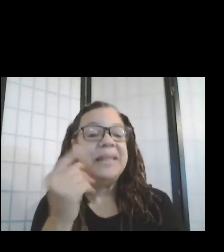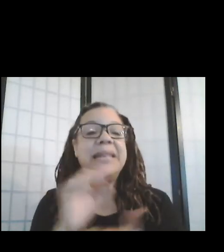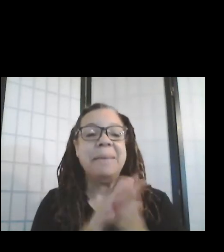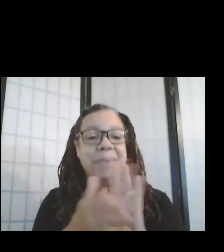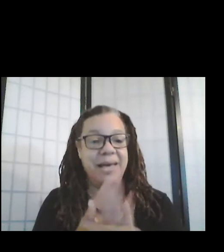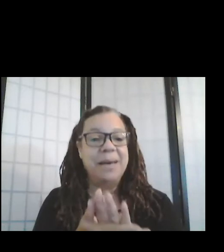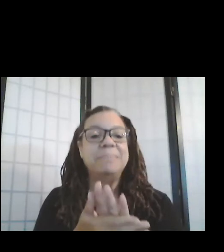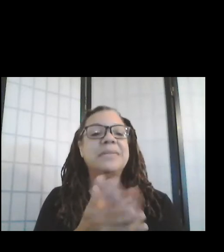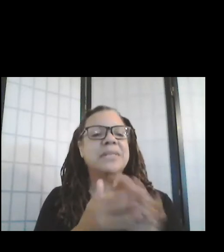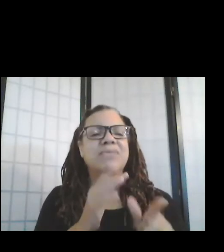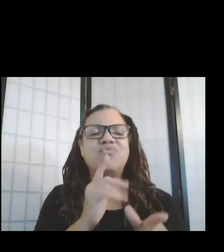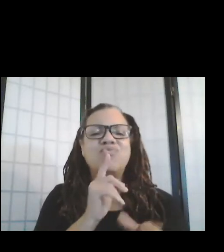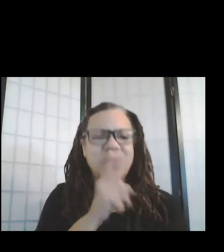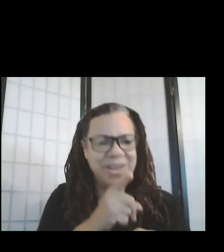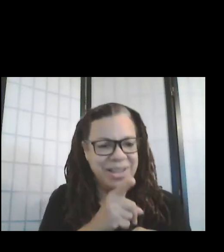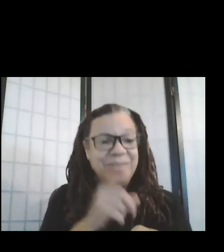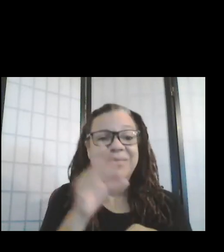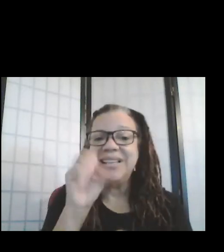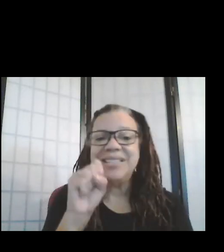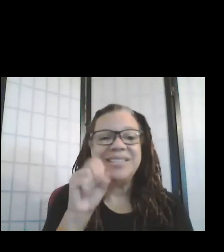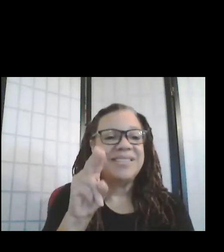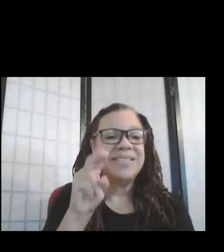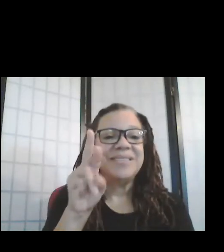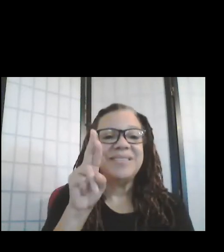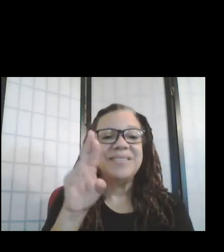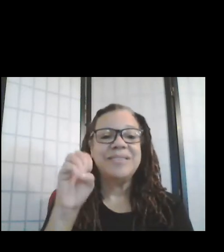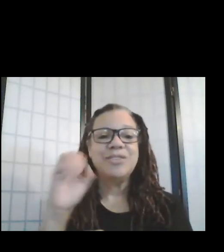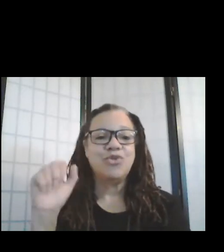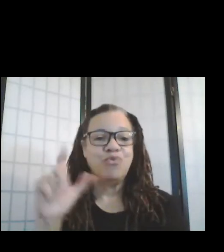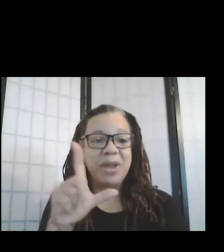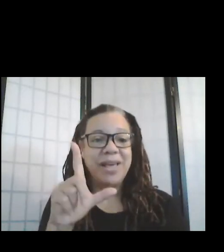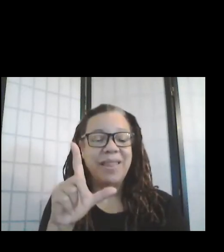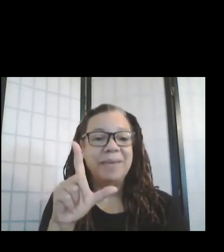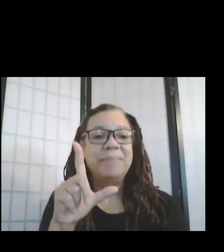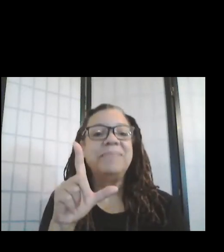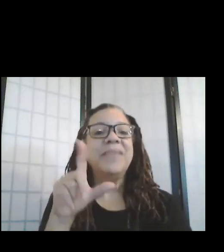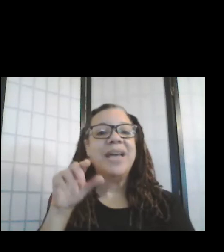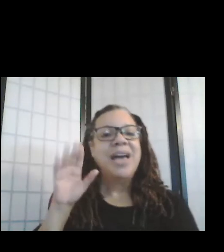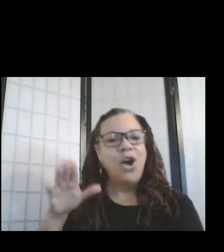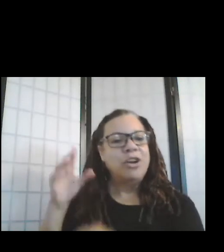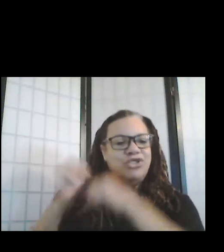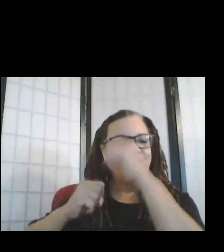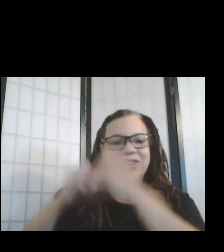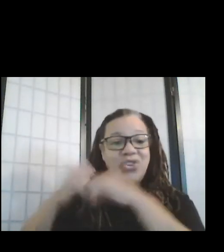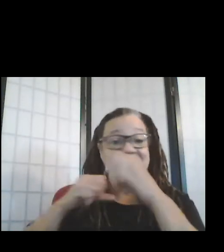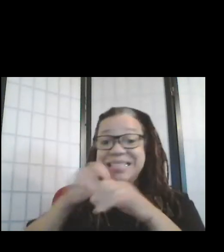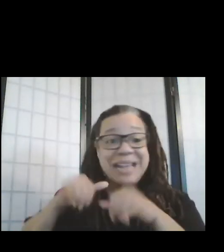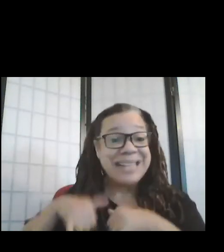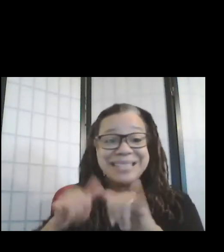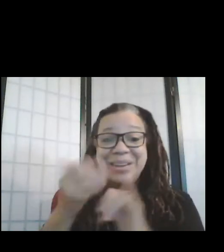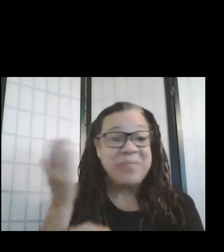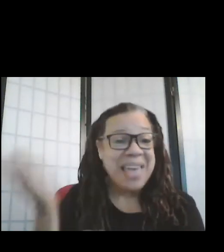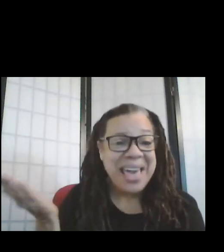decidedly surreal. And I think this is one of those. You mean her structure isn't still there?